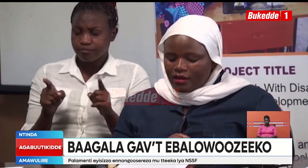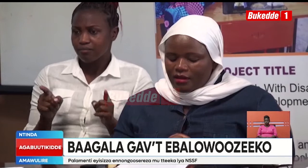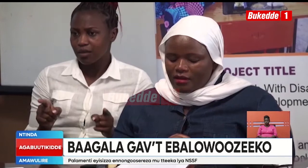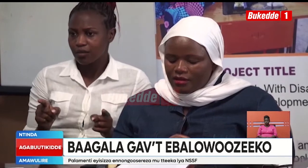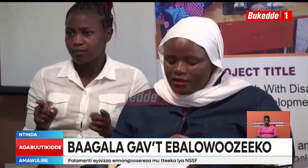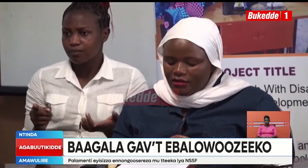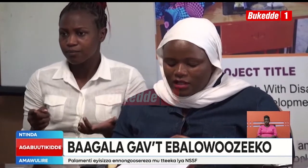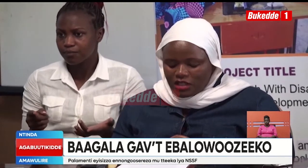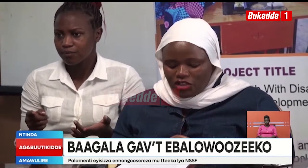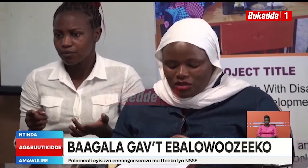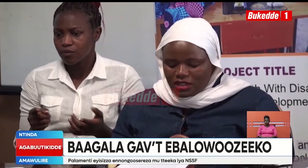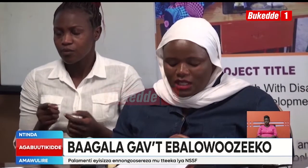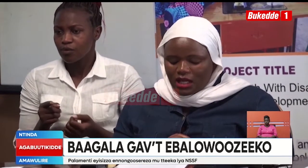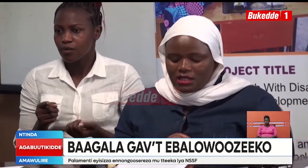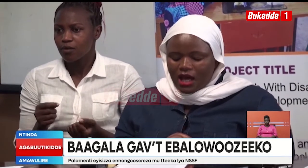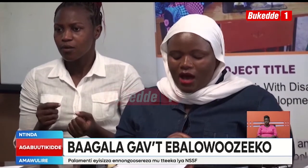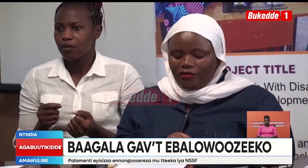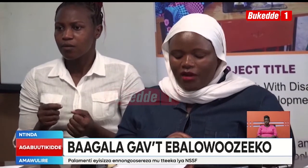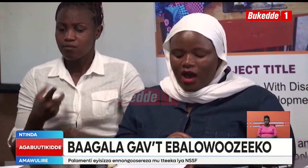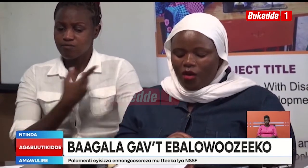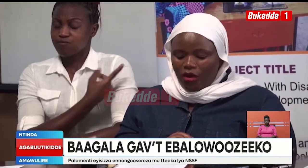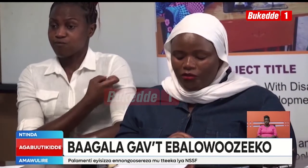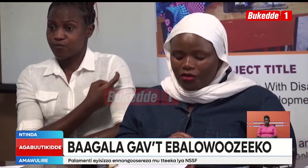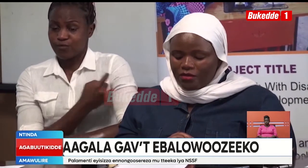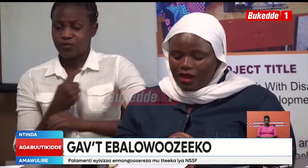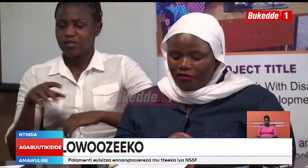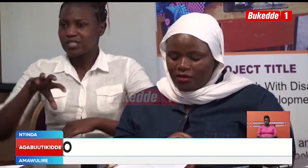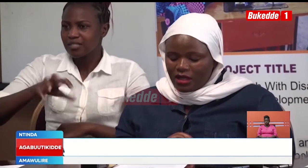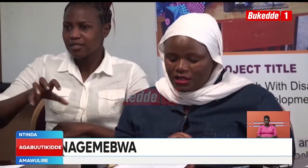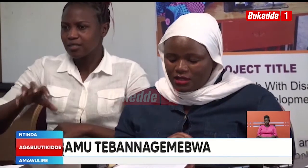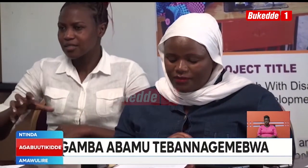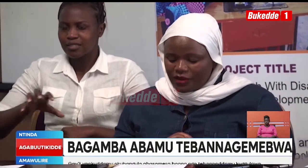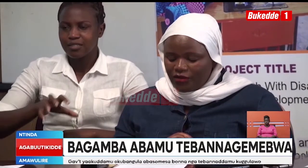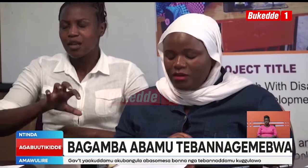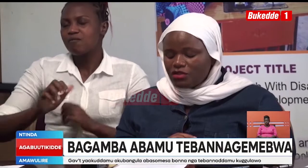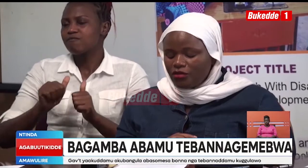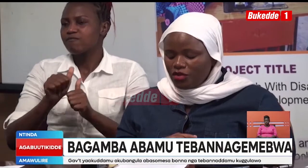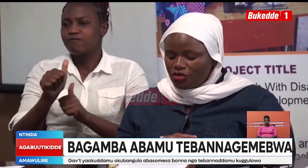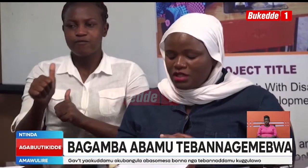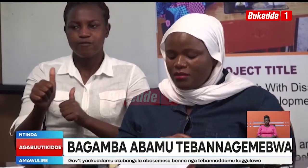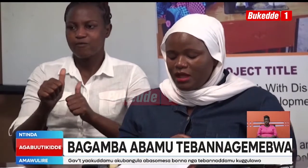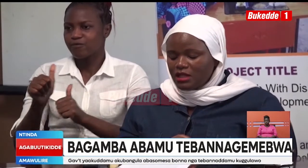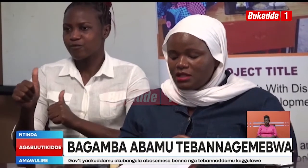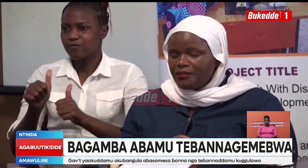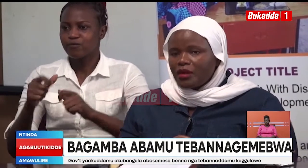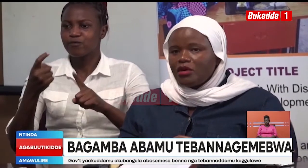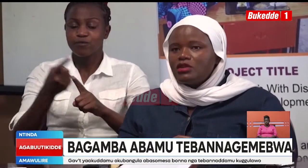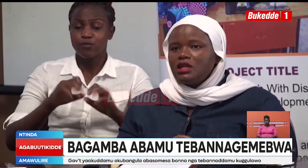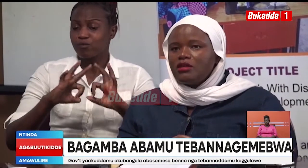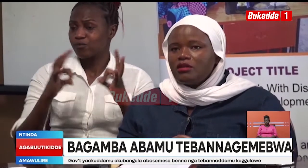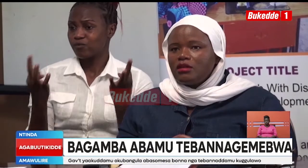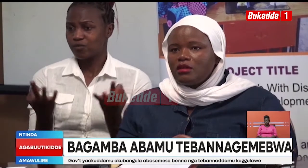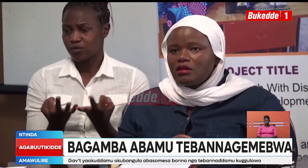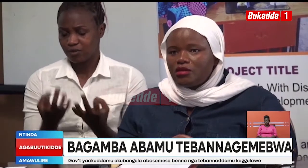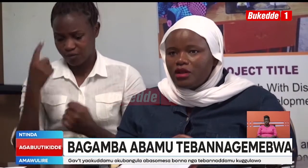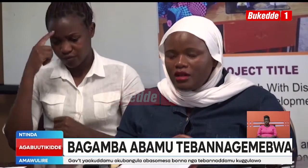the vaccination centers are far away from their families, the families of youth with disabilities, because